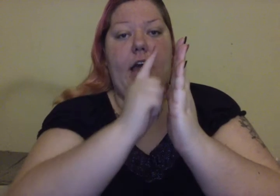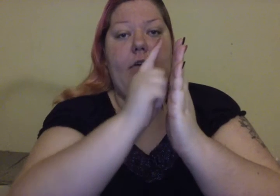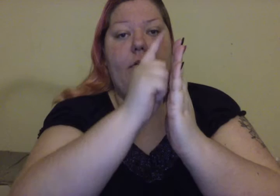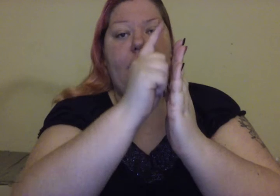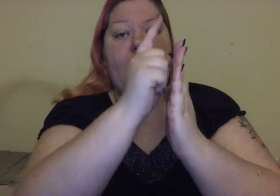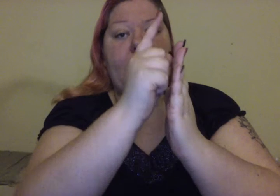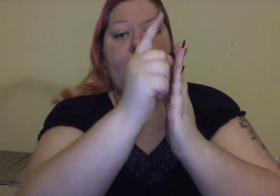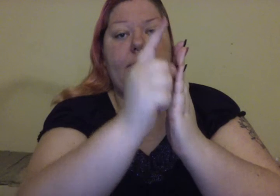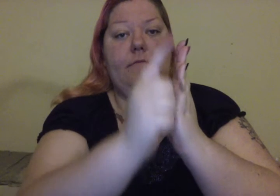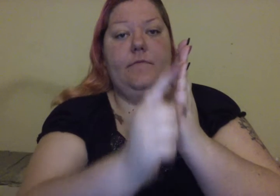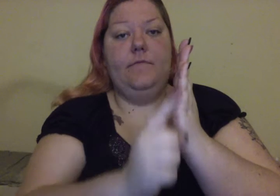Hour,